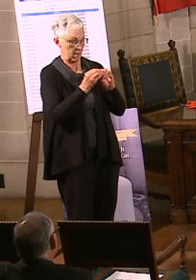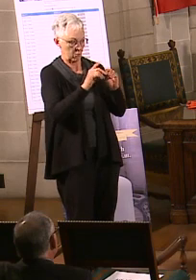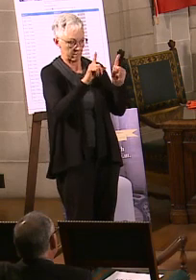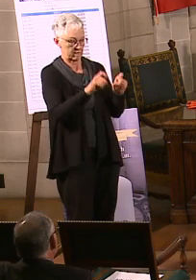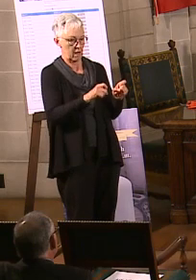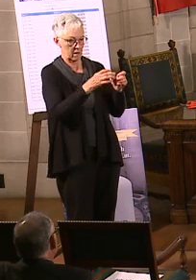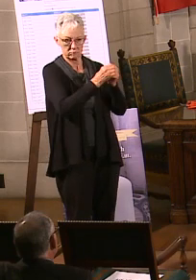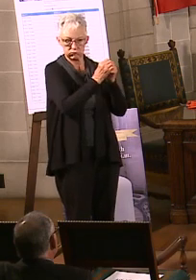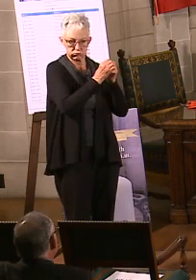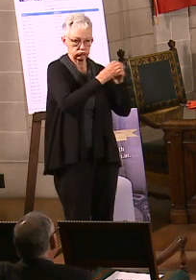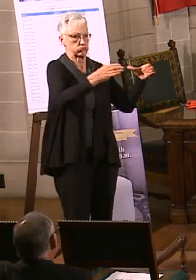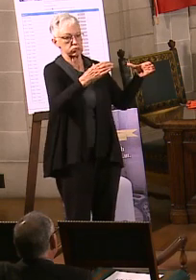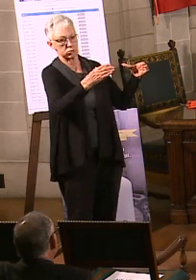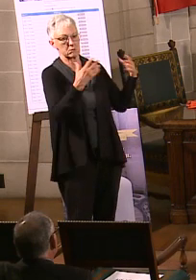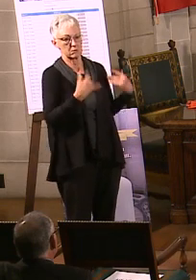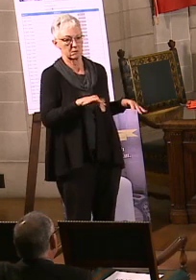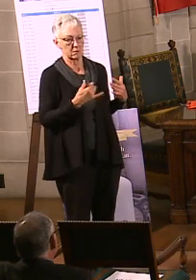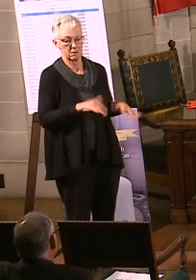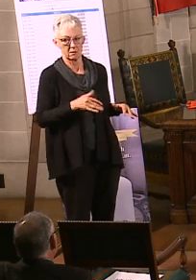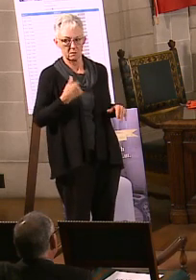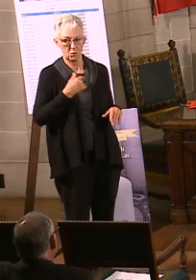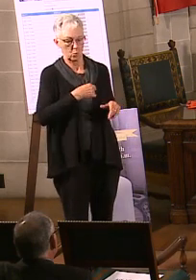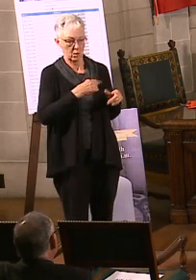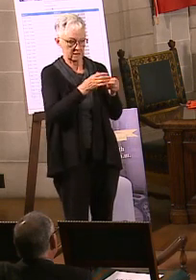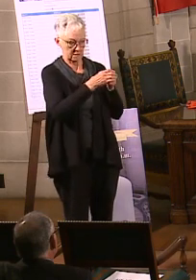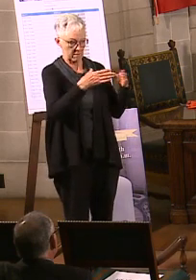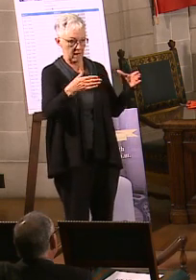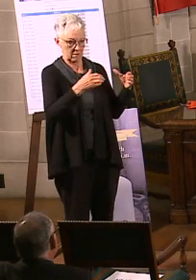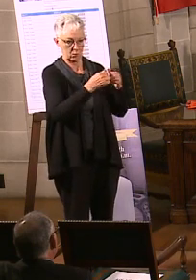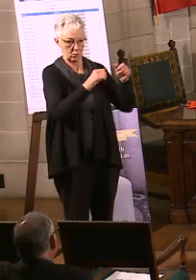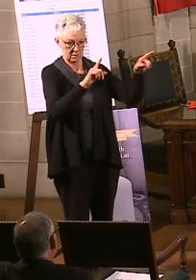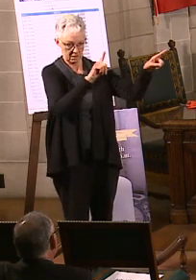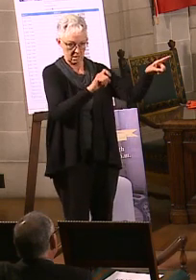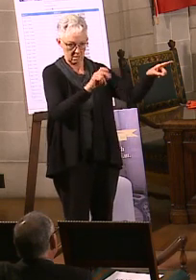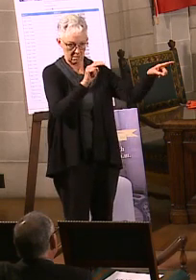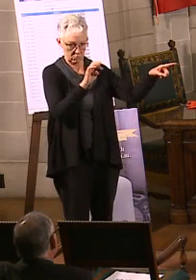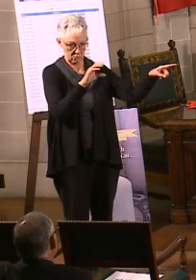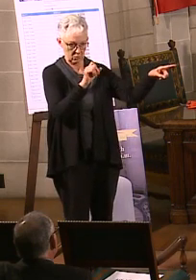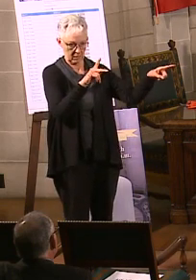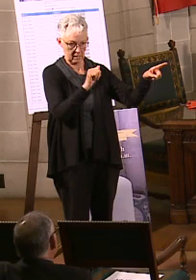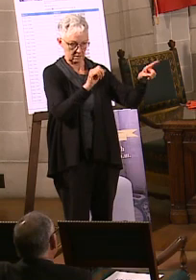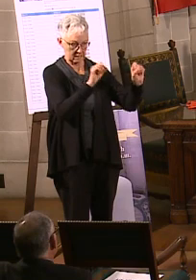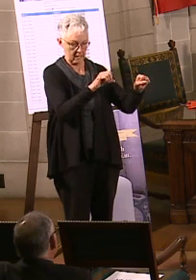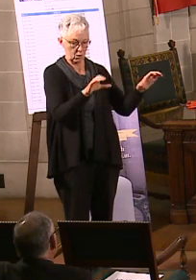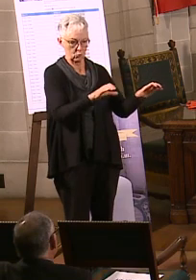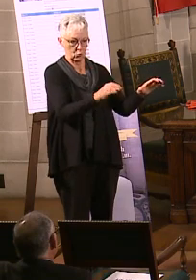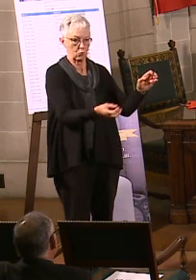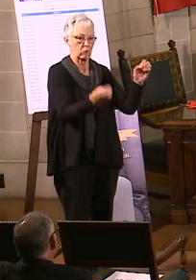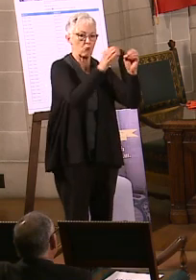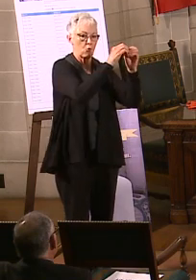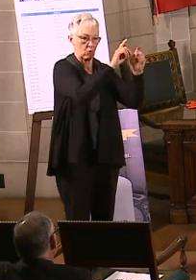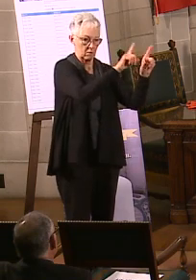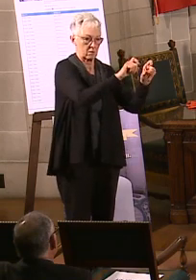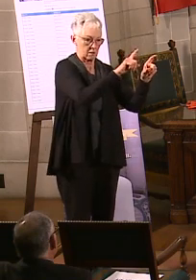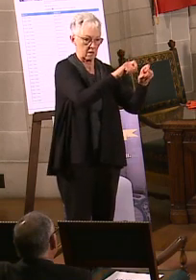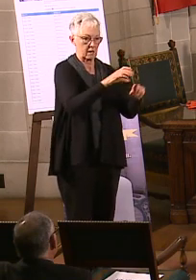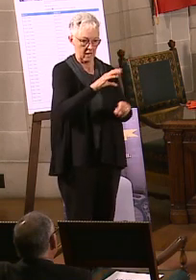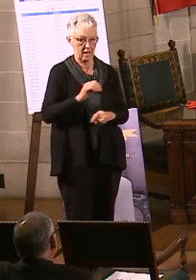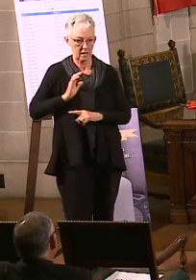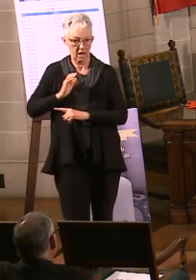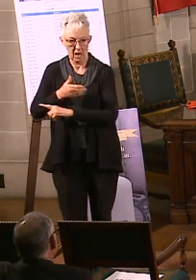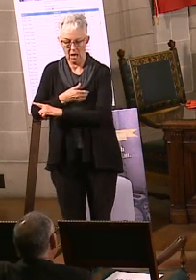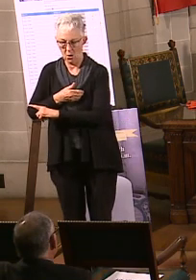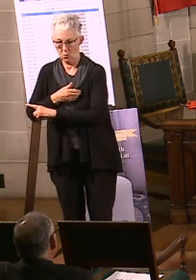well. So not only are we expanding with Test Nebraska, but we're also expanding with our current program of how we were testing people too. We